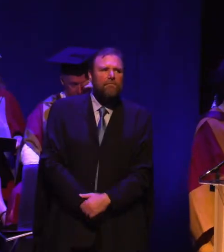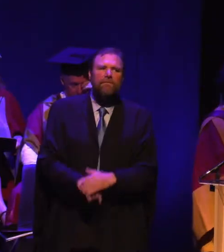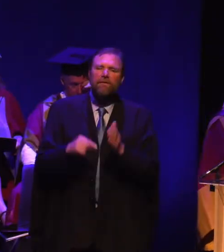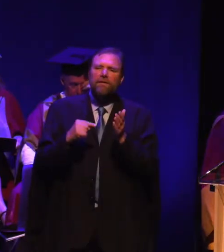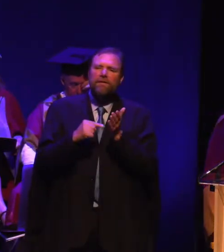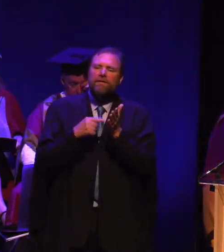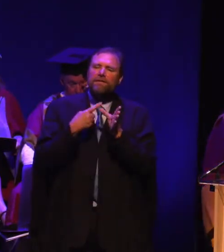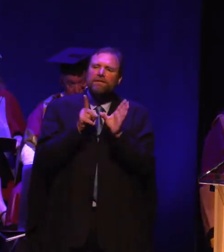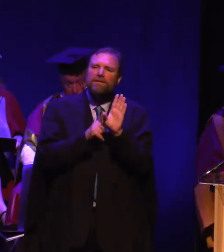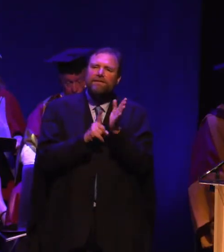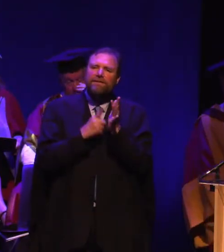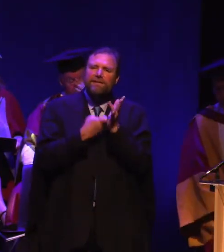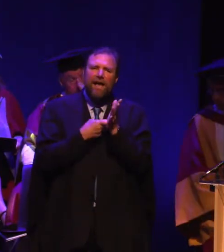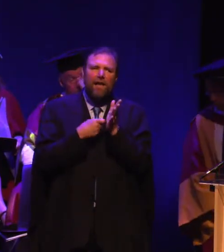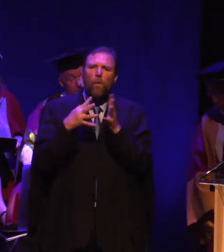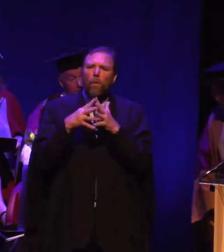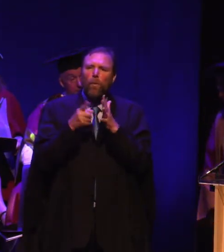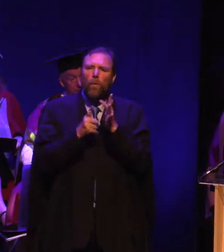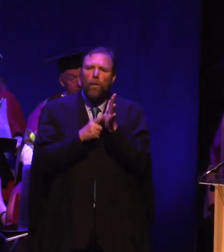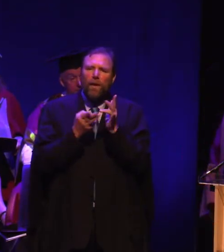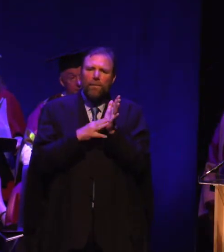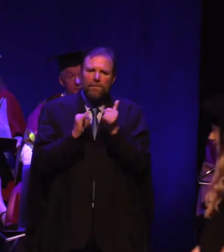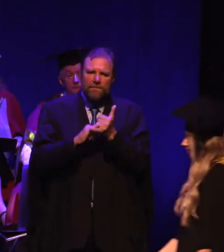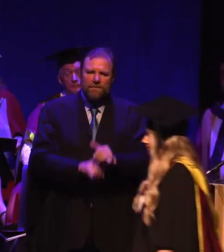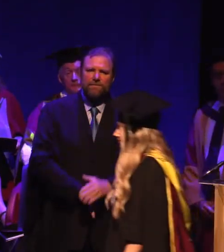Tyler Louise Williams.